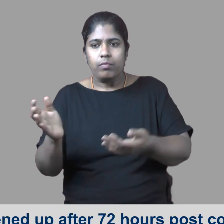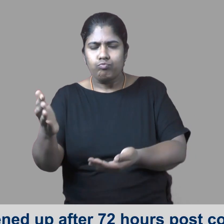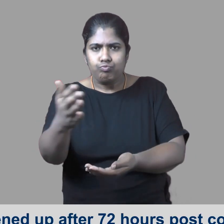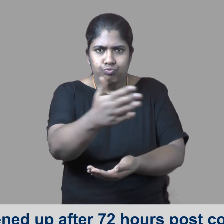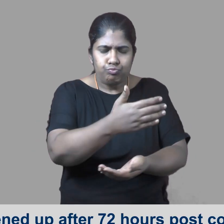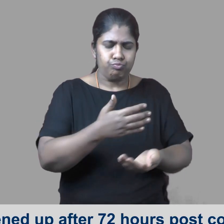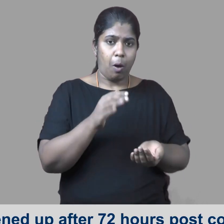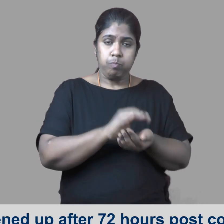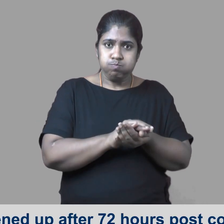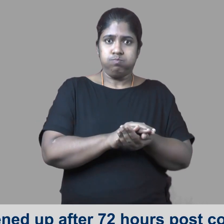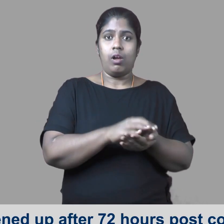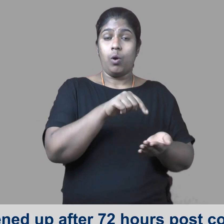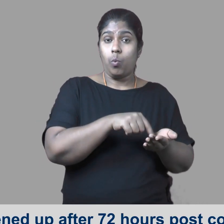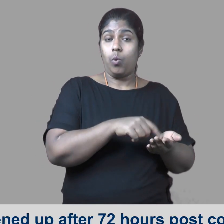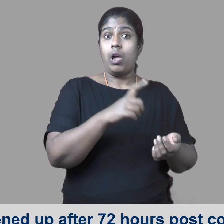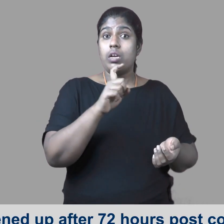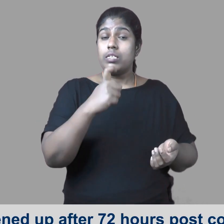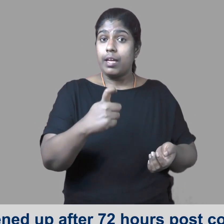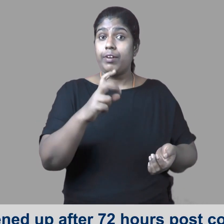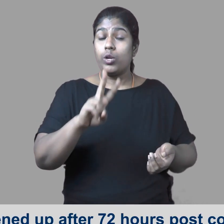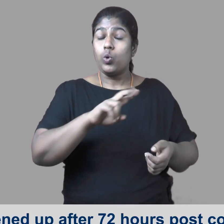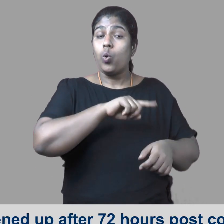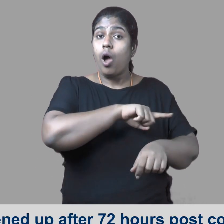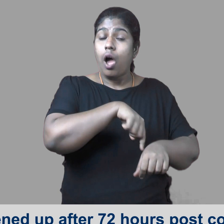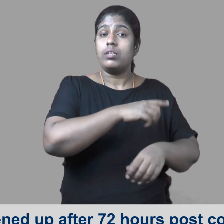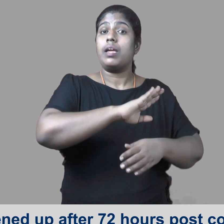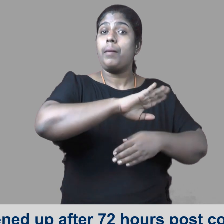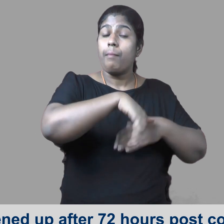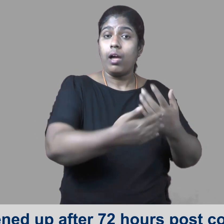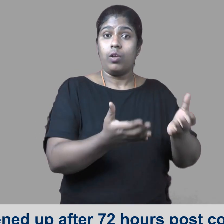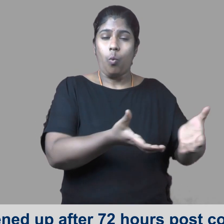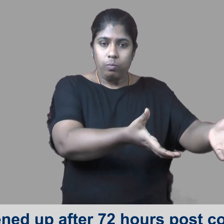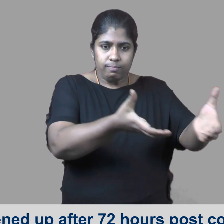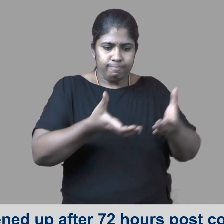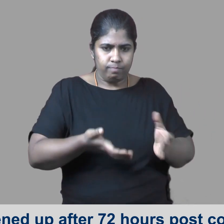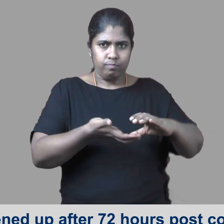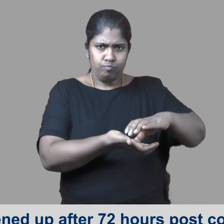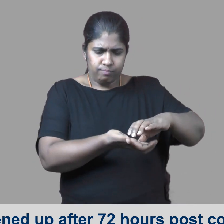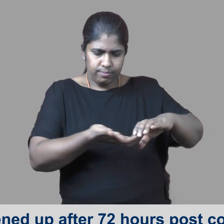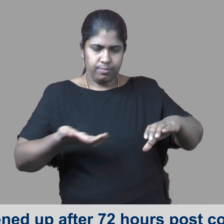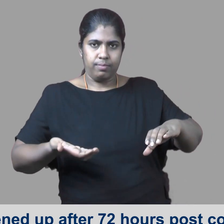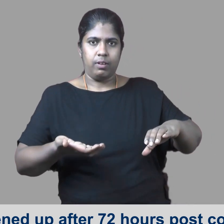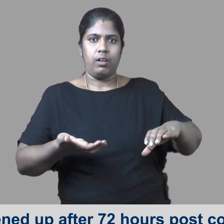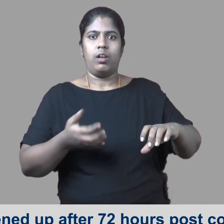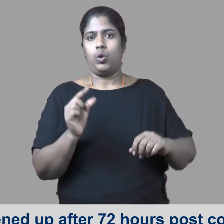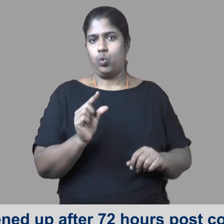The answer sheets to be opened up after 72 hours post collection of